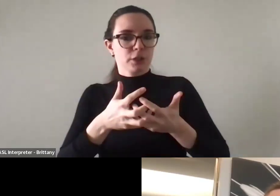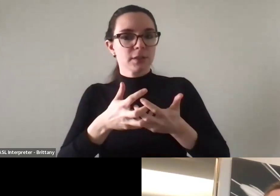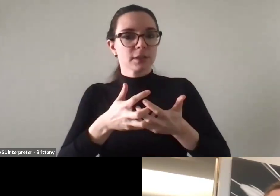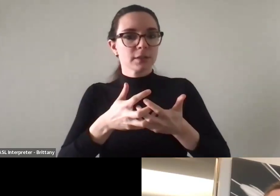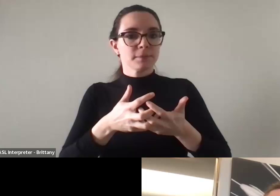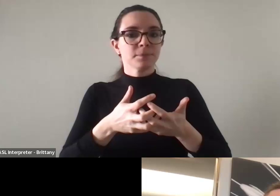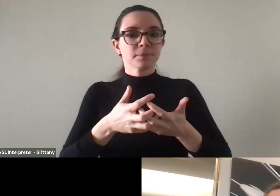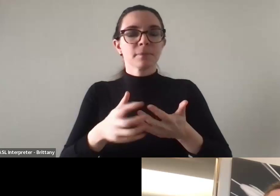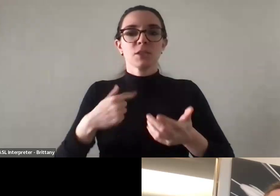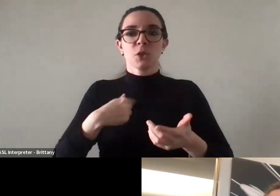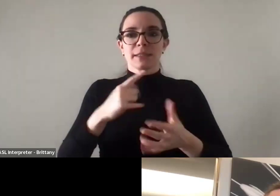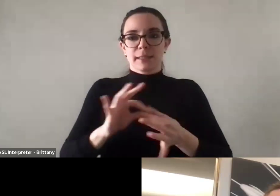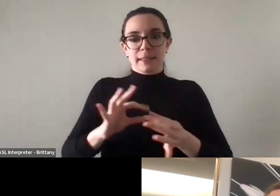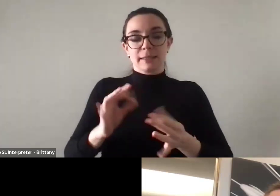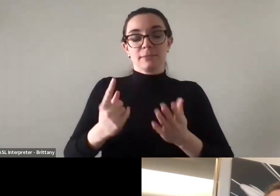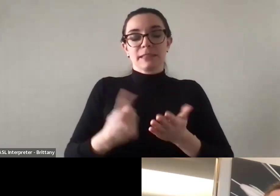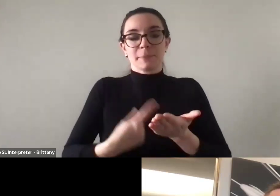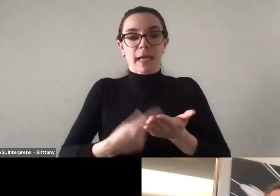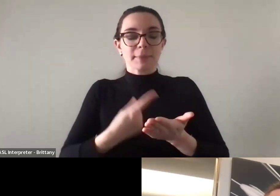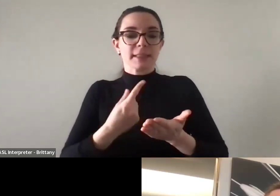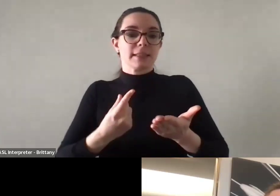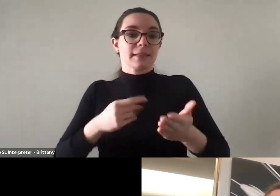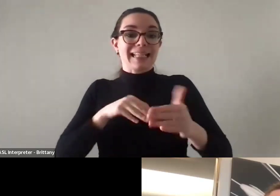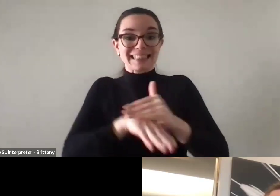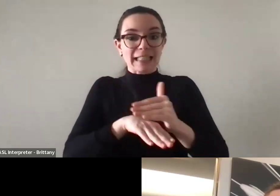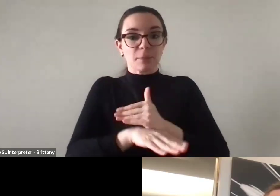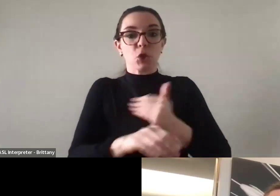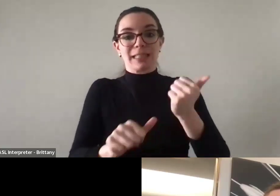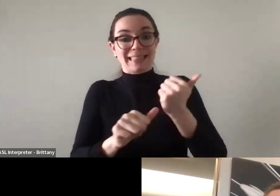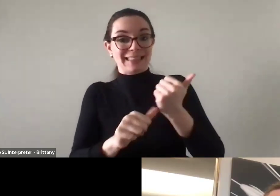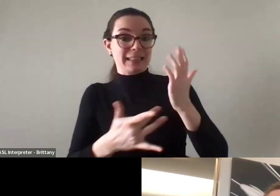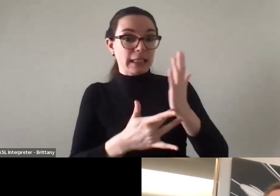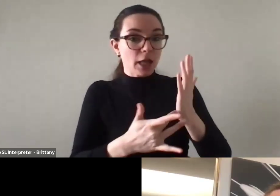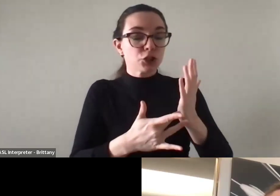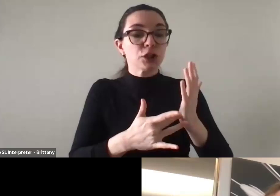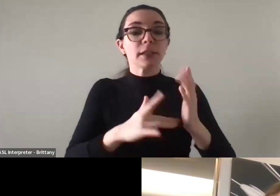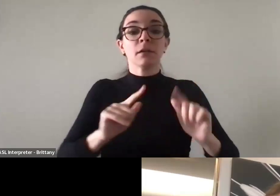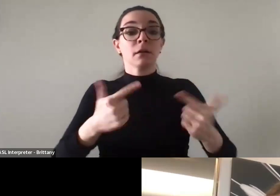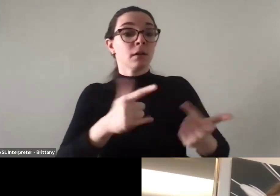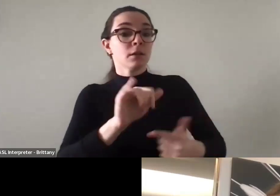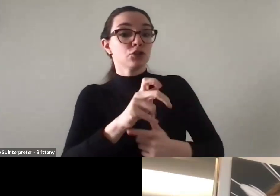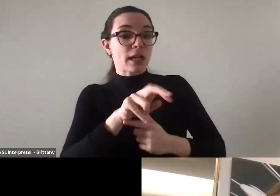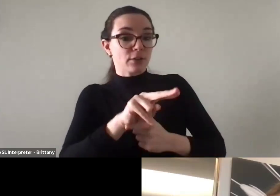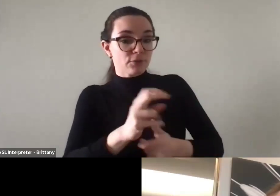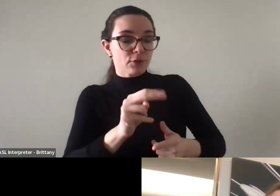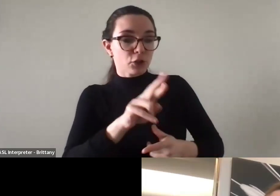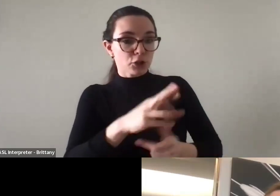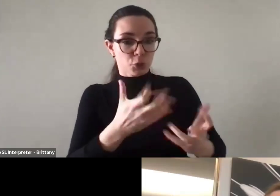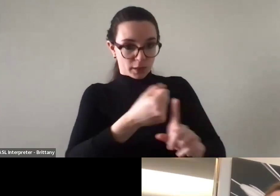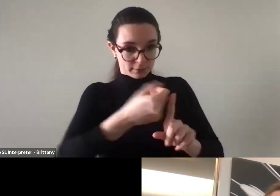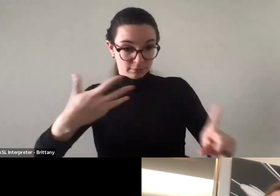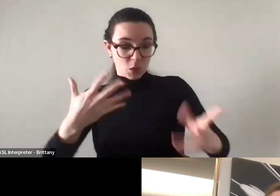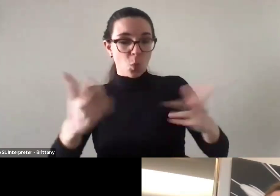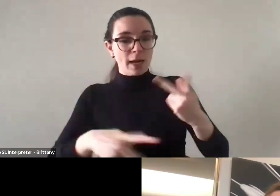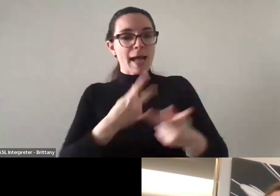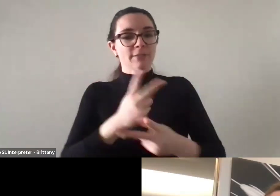accommodations, as I say, sometimes accessible and assistive technology. Jennifer, would you like to emphasize that more too? What kind of accommodations have you